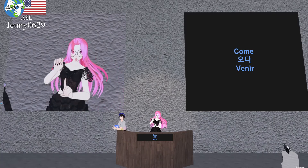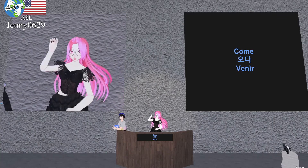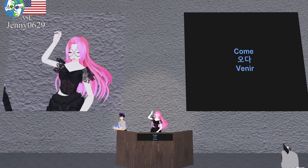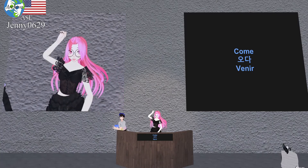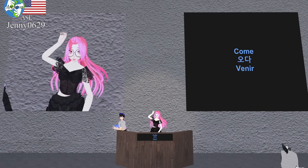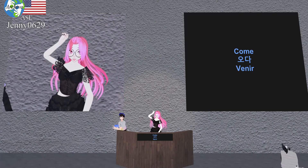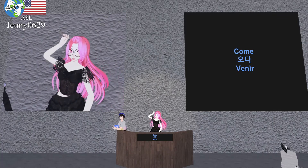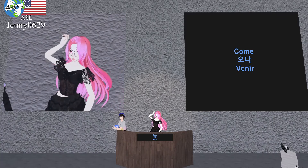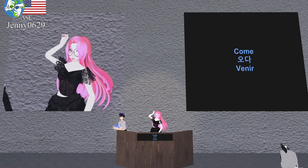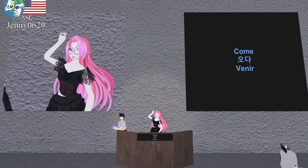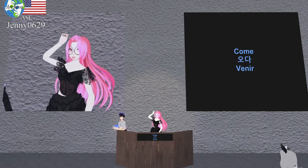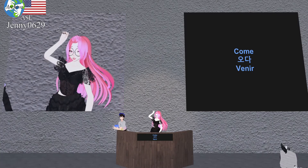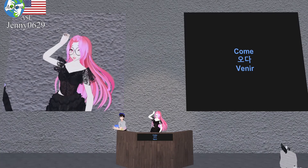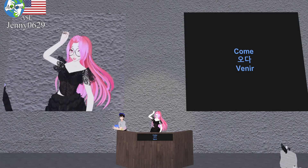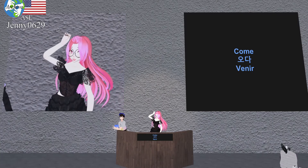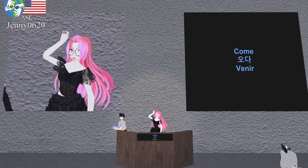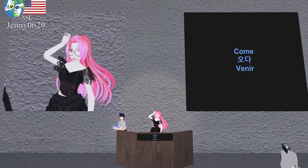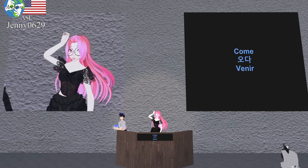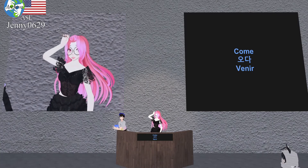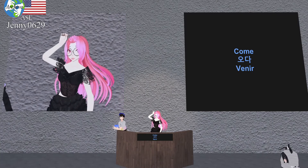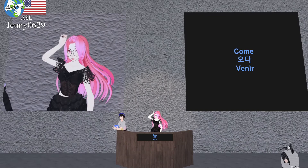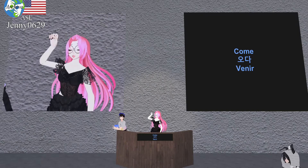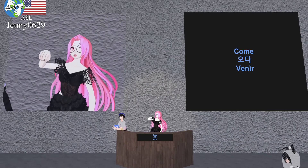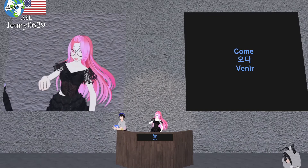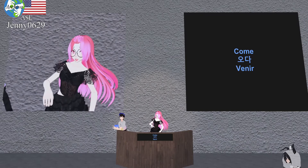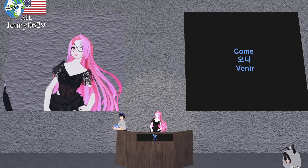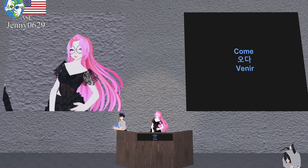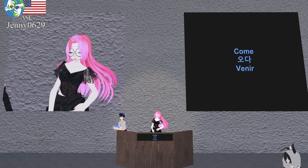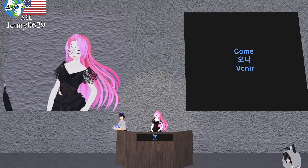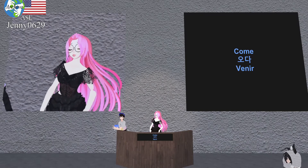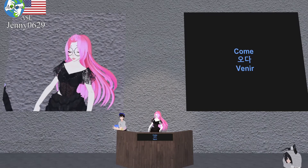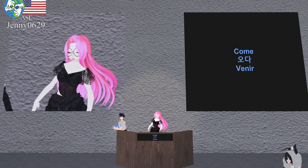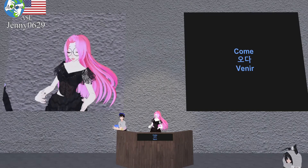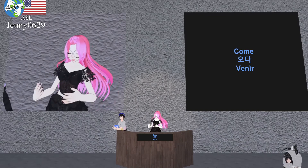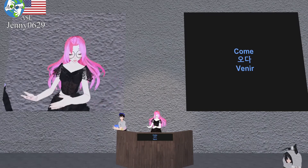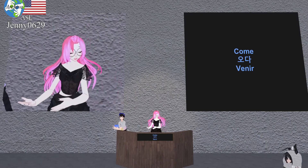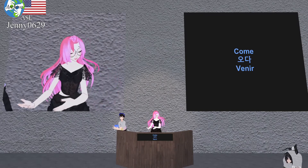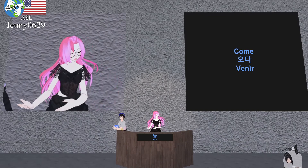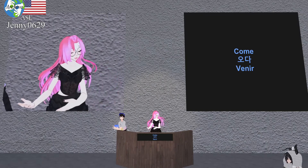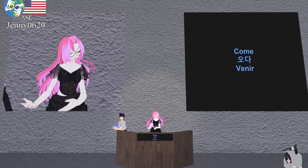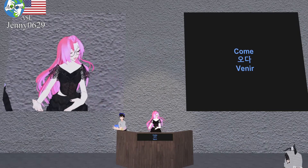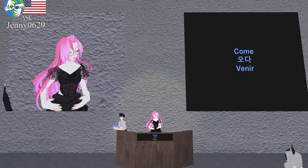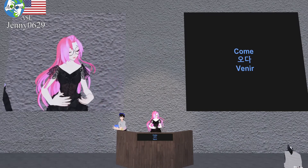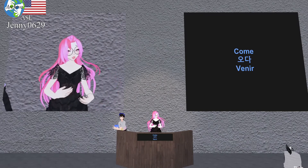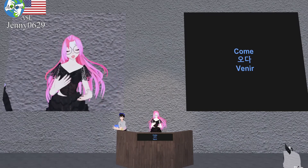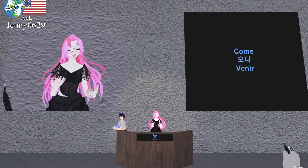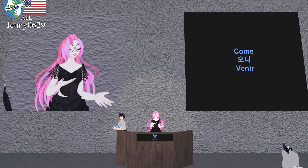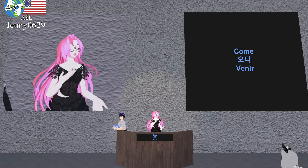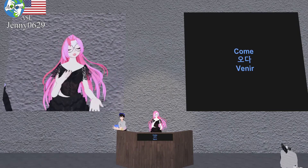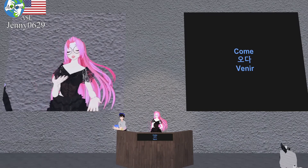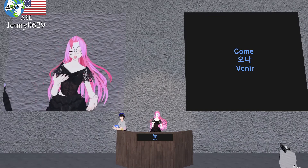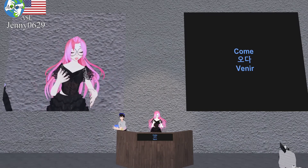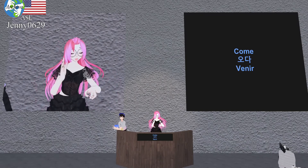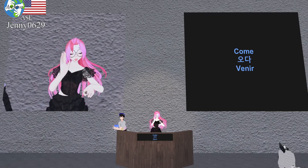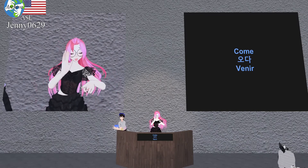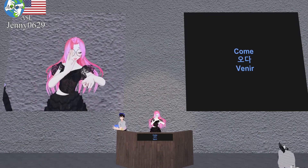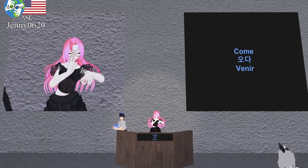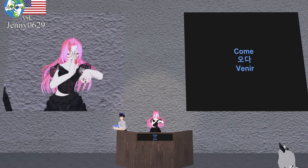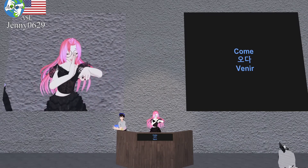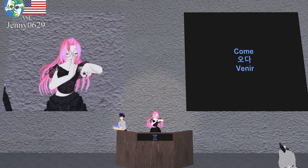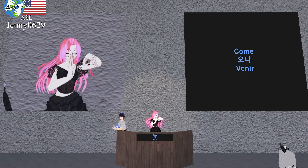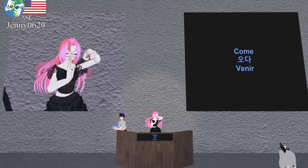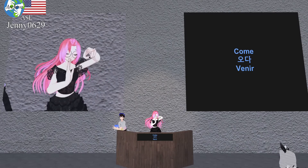VR. So what he does is it's a T hand on his forehead like that. Yep, and that has his own personal meaning. Let's see some other